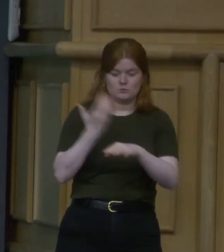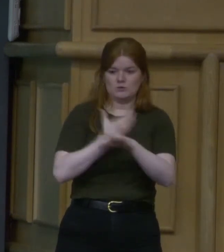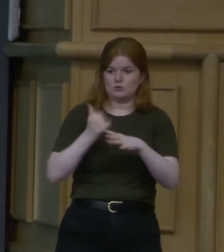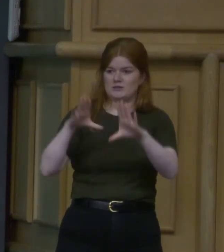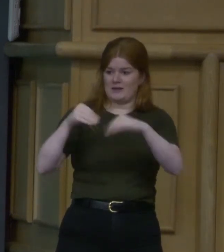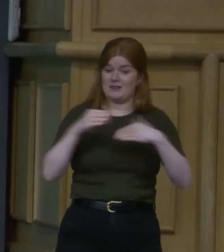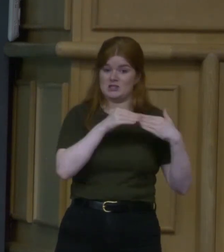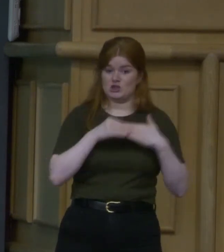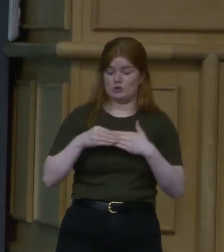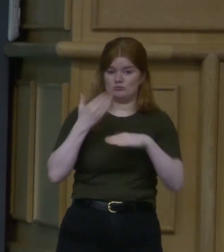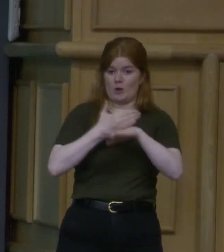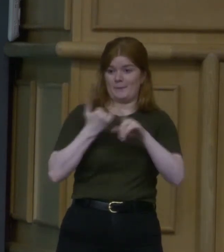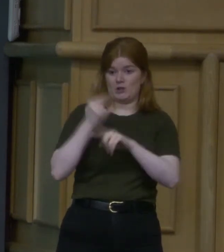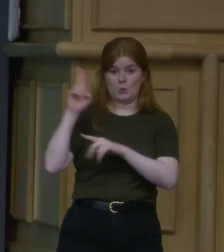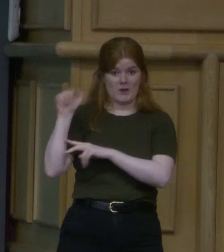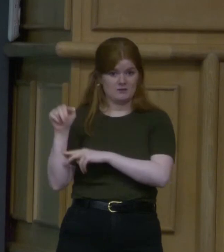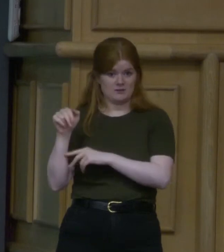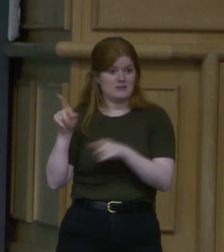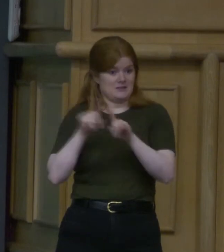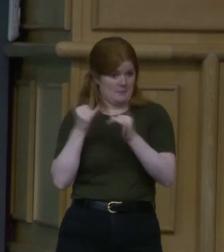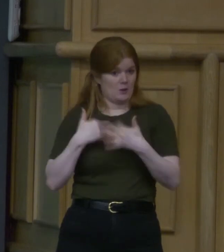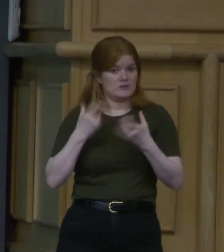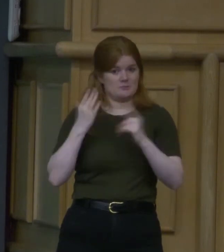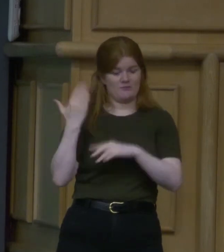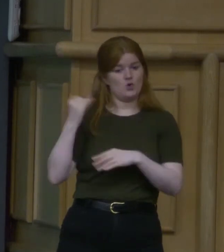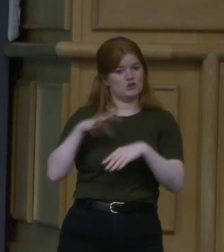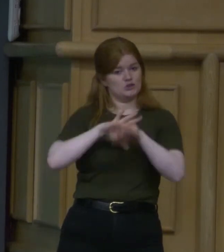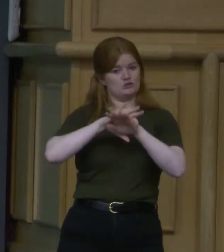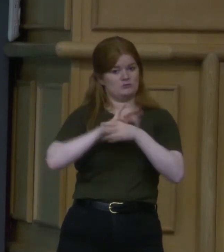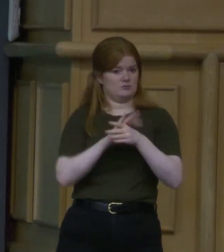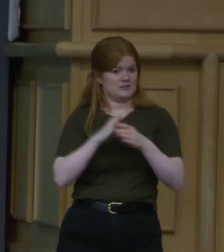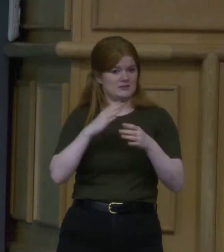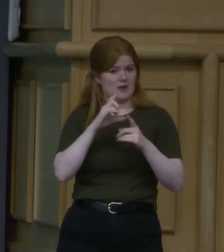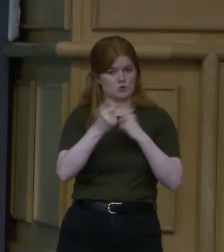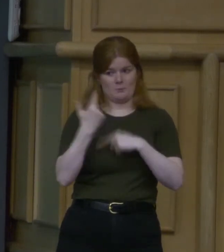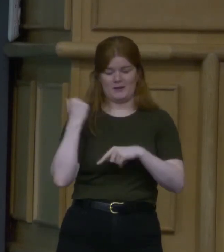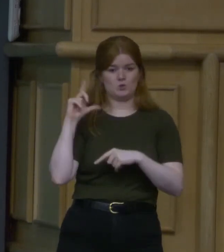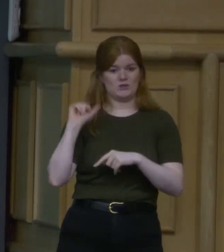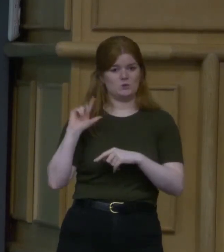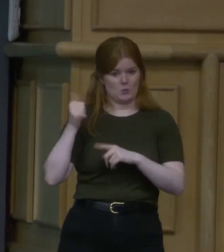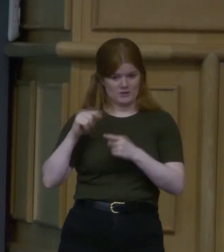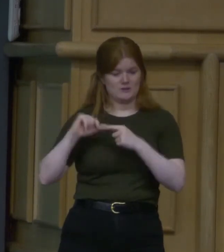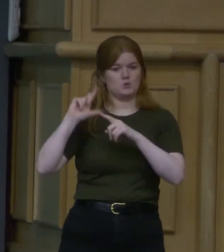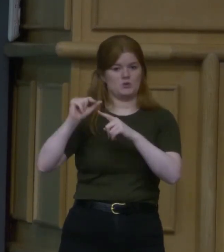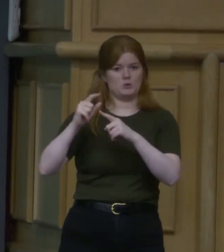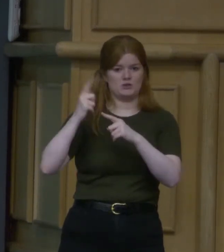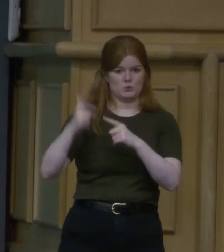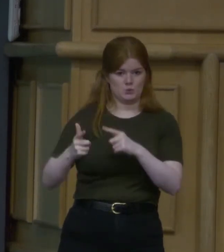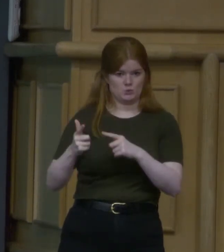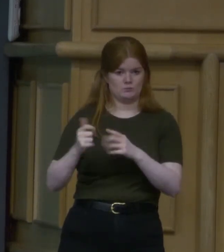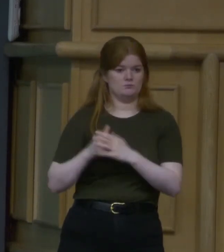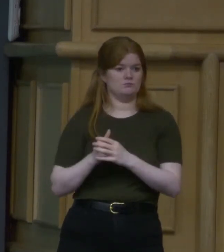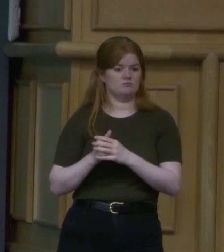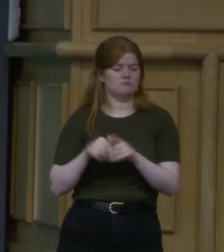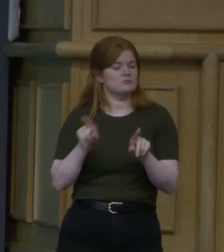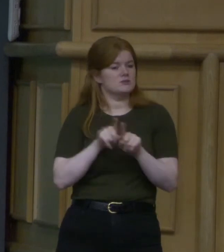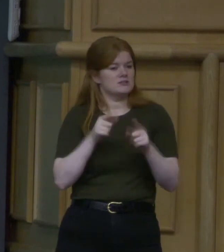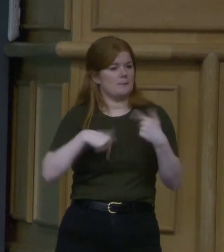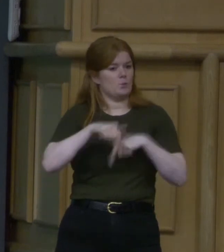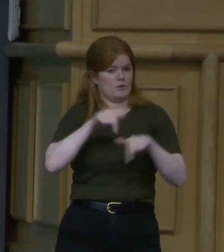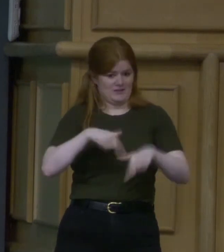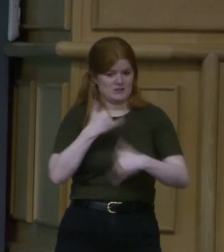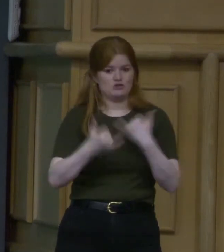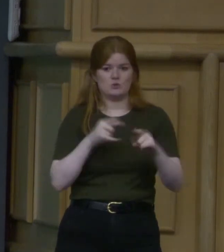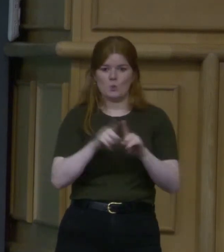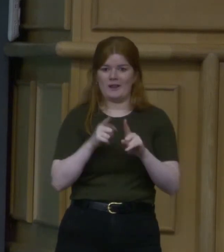leadership roles at the United Nations, as we did on the Security Council in 2021 and 2022, and as we are this